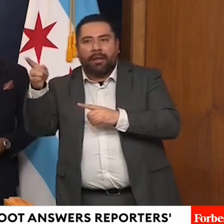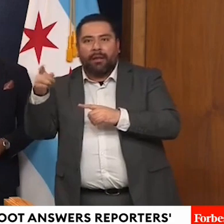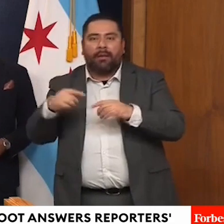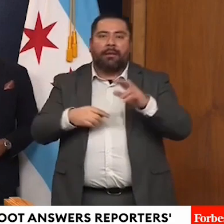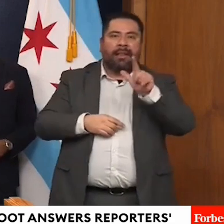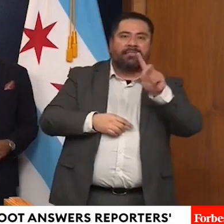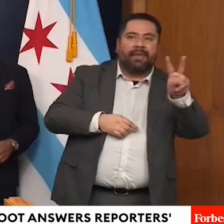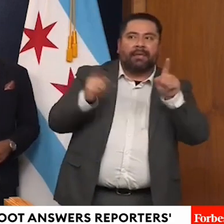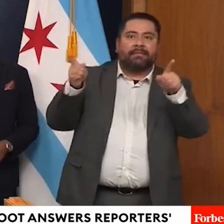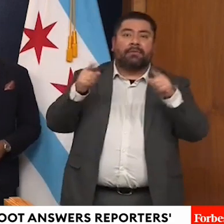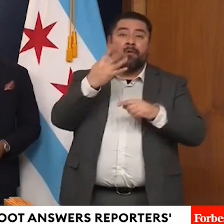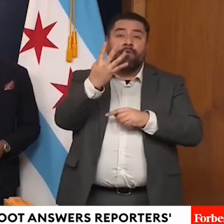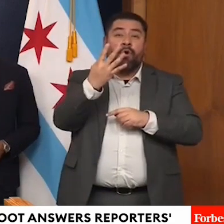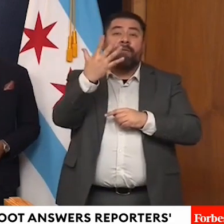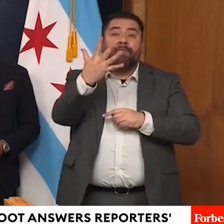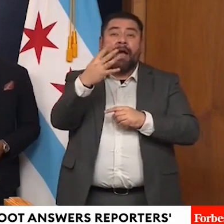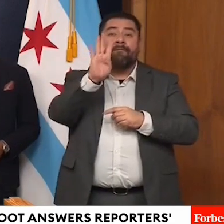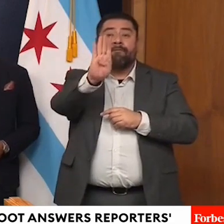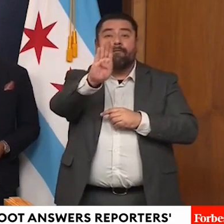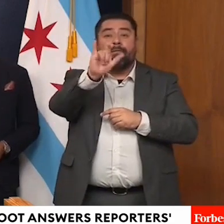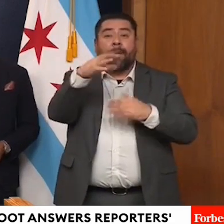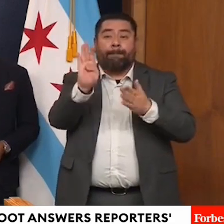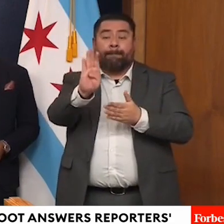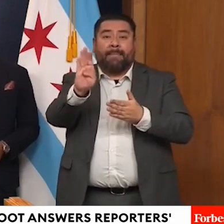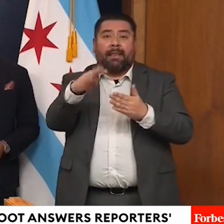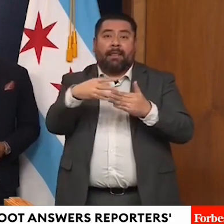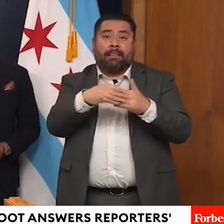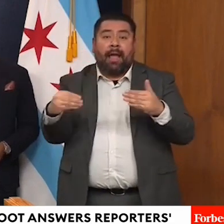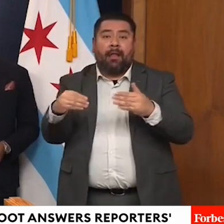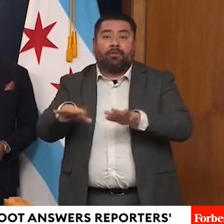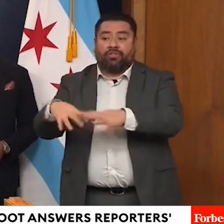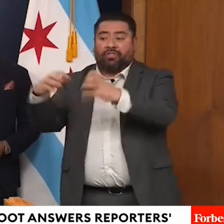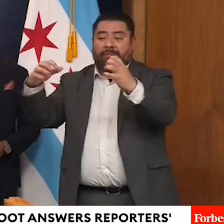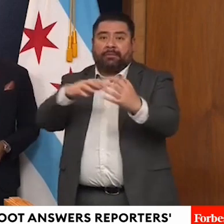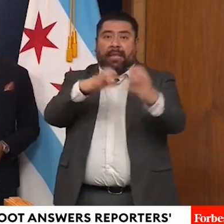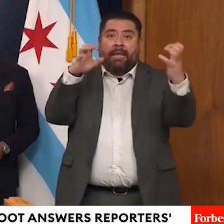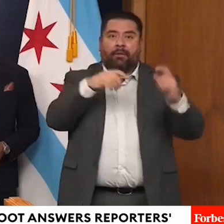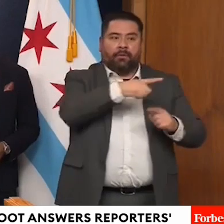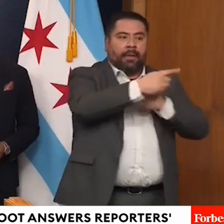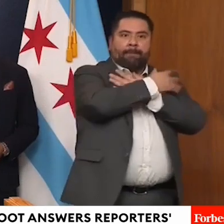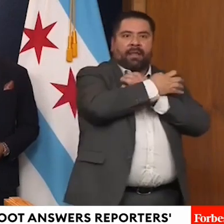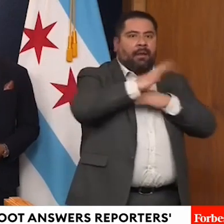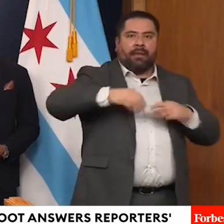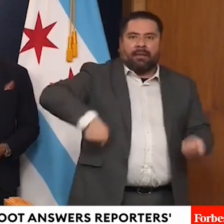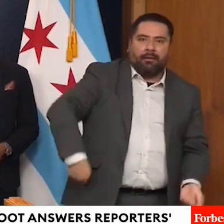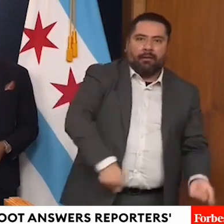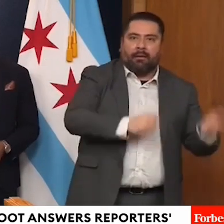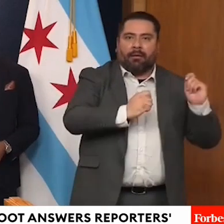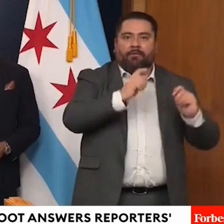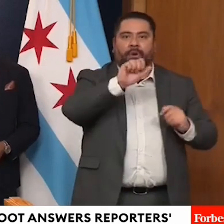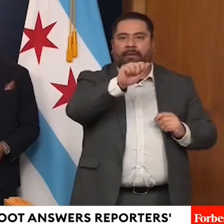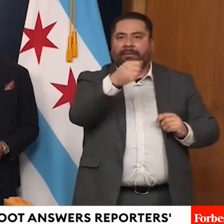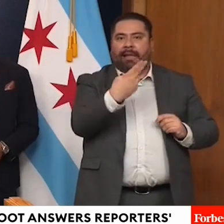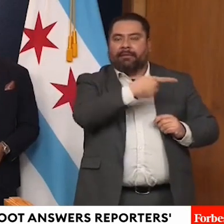are $4 and $5 billion stadiums, and the Bears haven't even put a shovel in the ground yet for Arlington Heights.